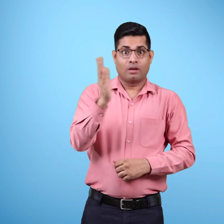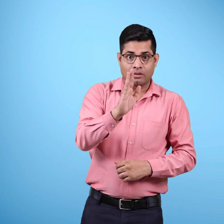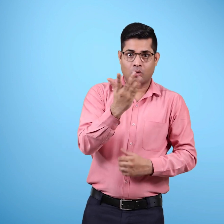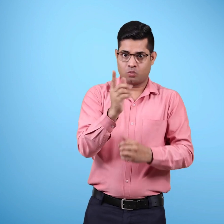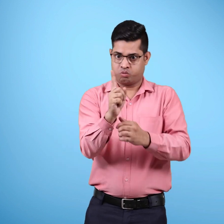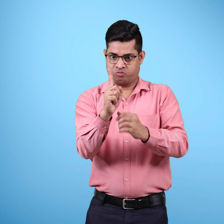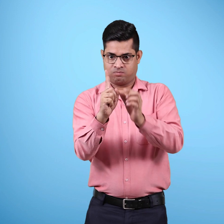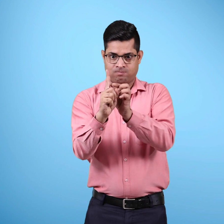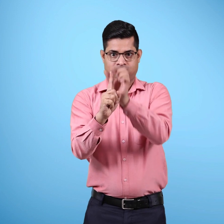tender,